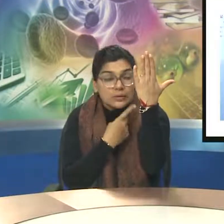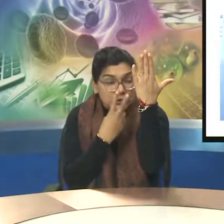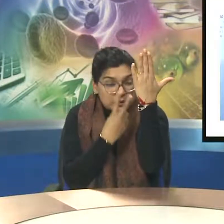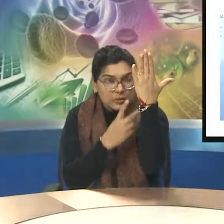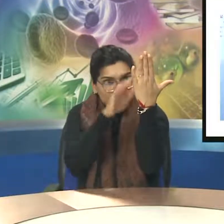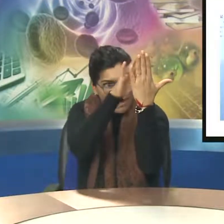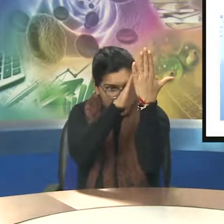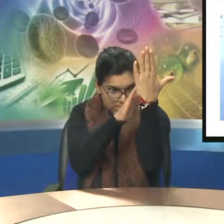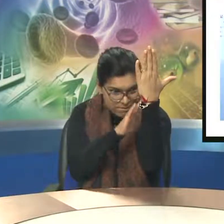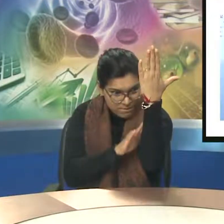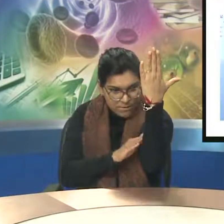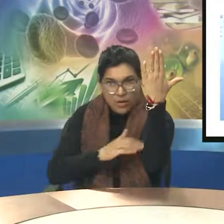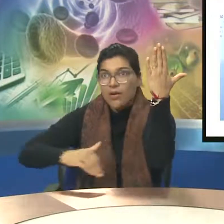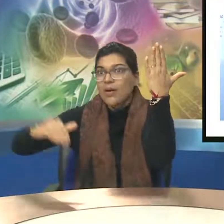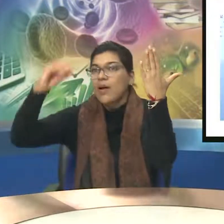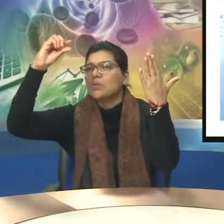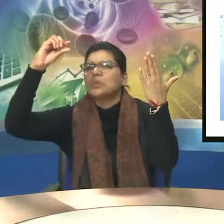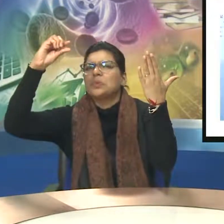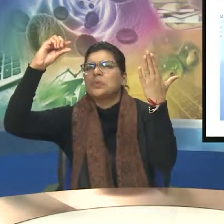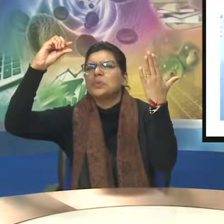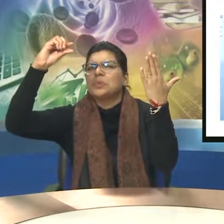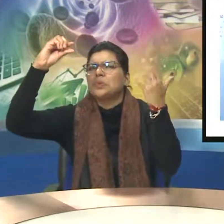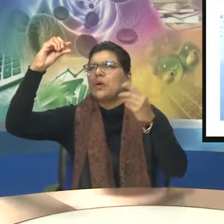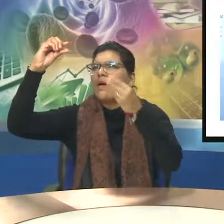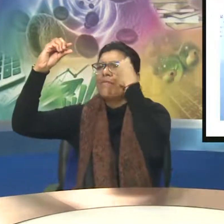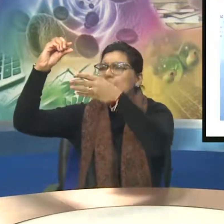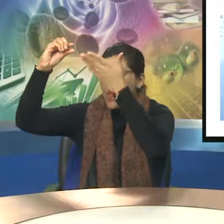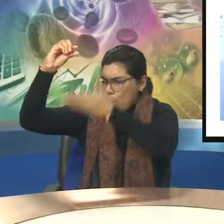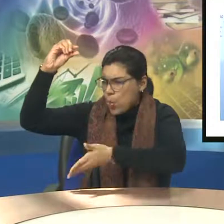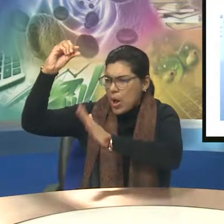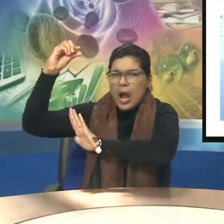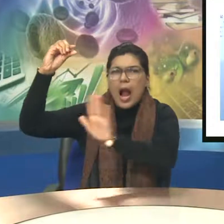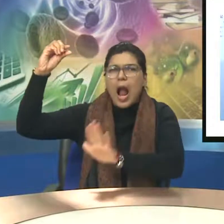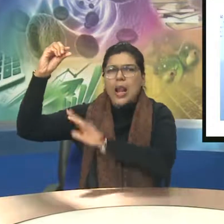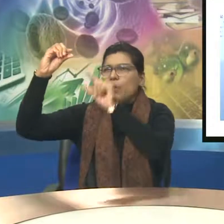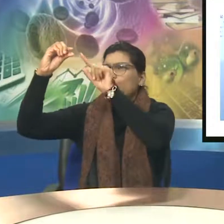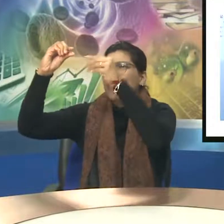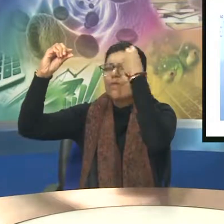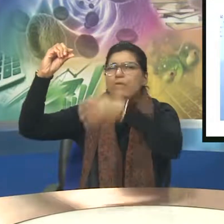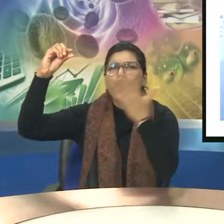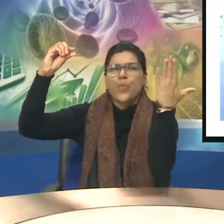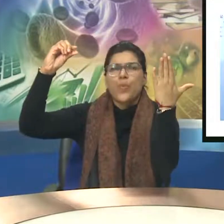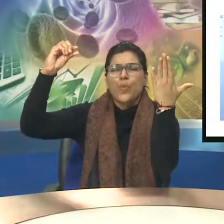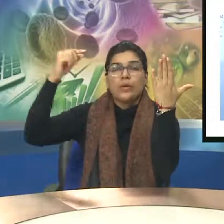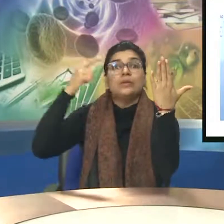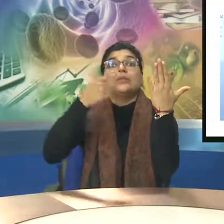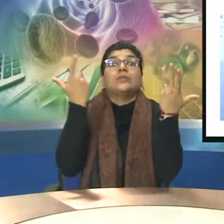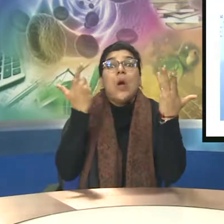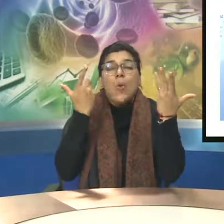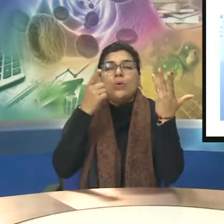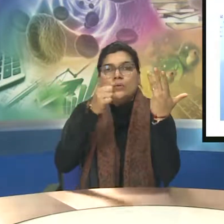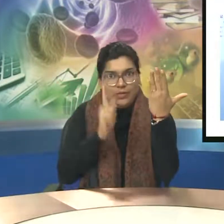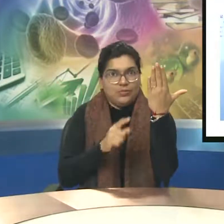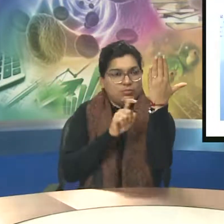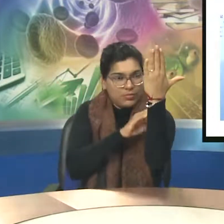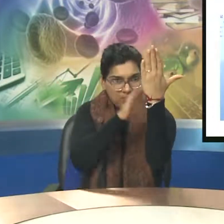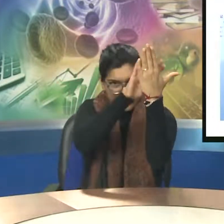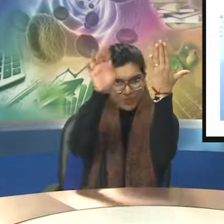single page, how you can print it out? You can manage it in the page layout and you